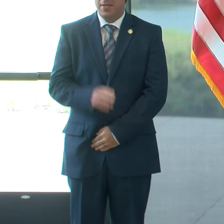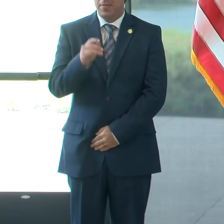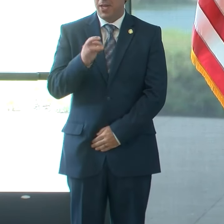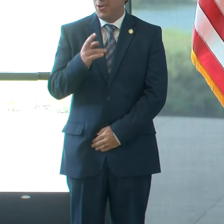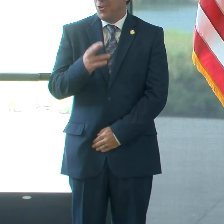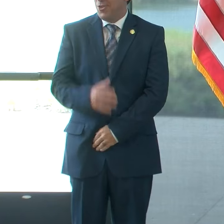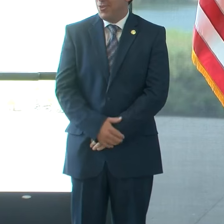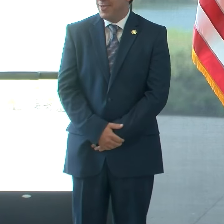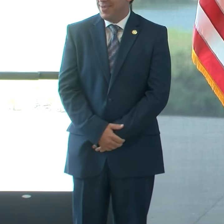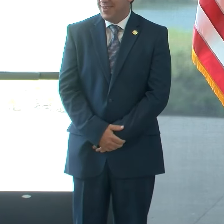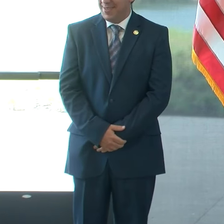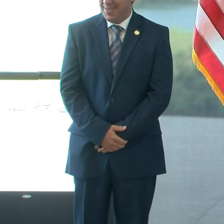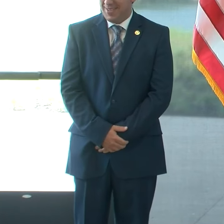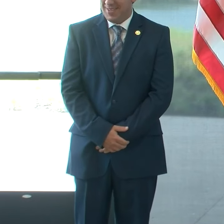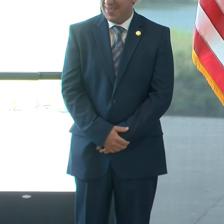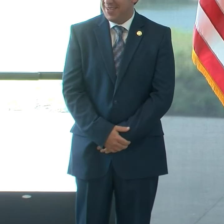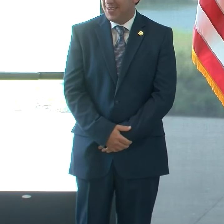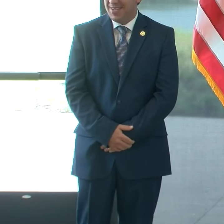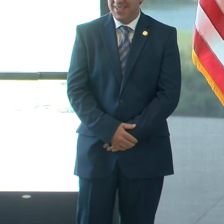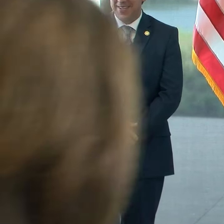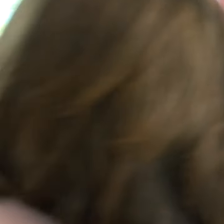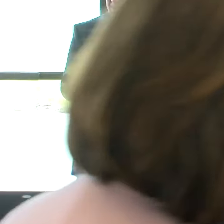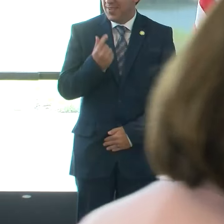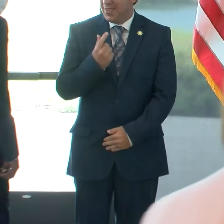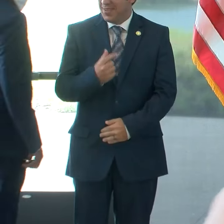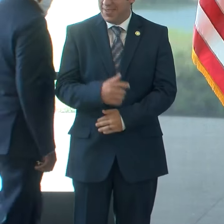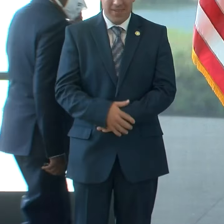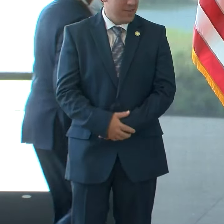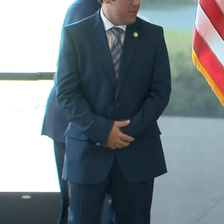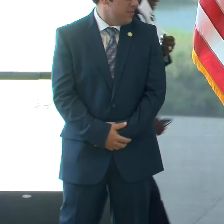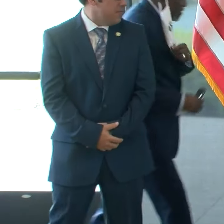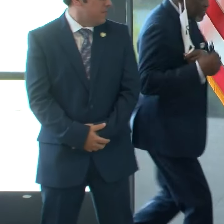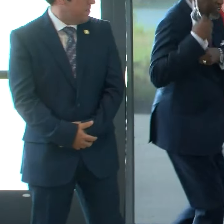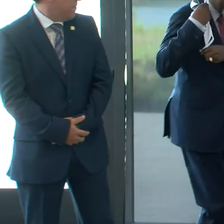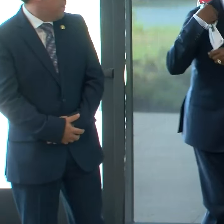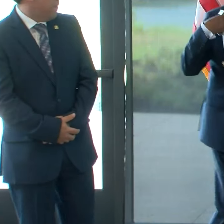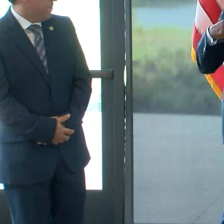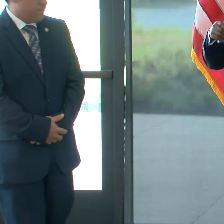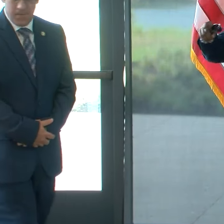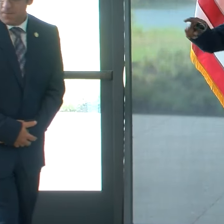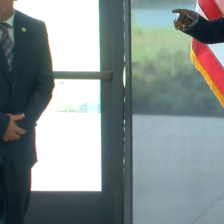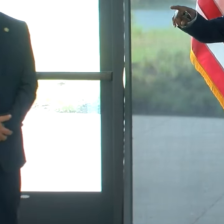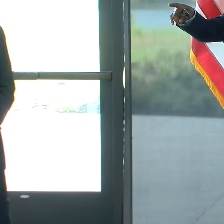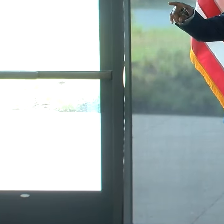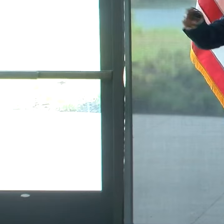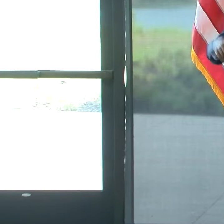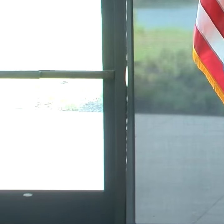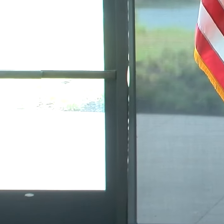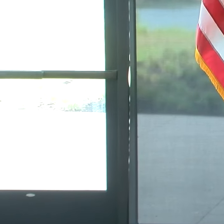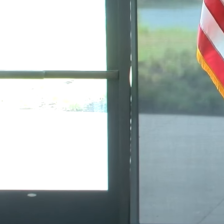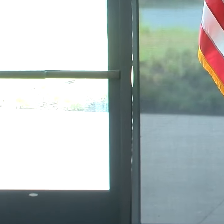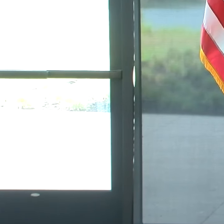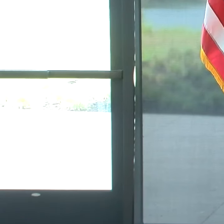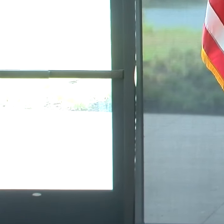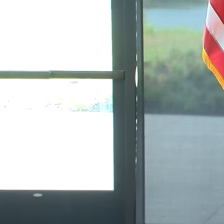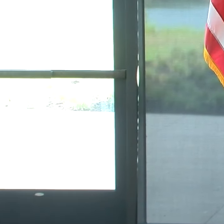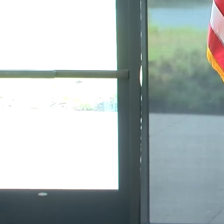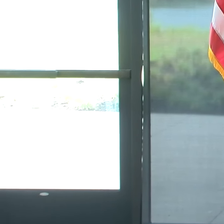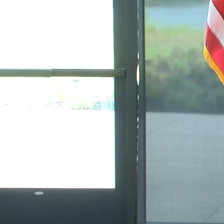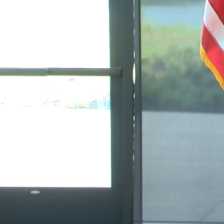Mayor? If you look this way right quick, and I'll be out of your way. If you look that way,